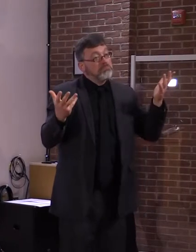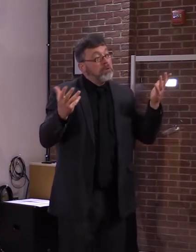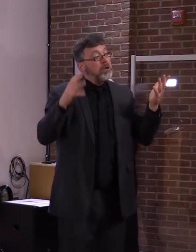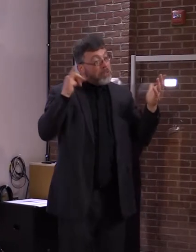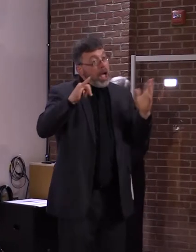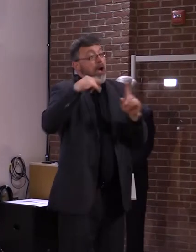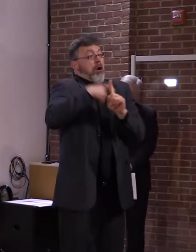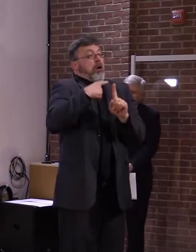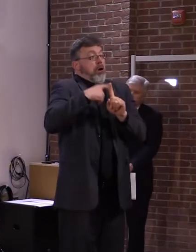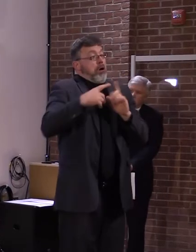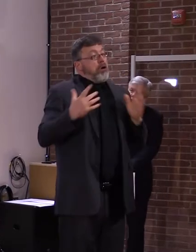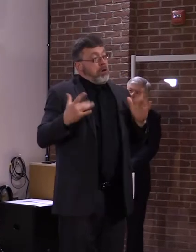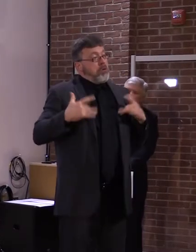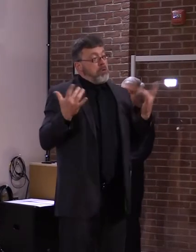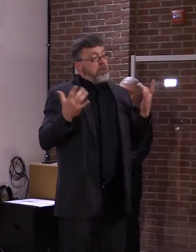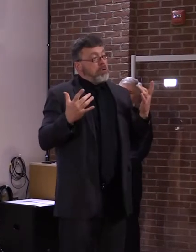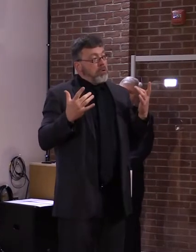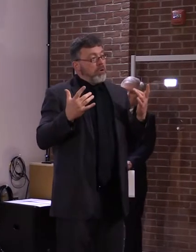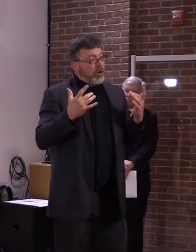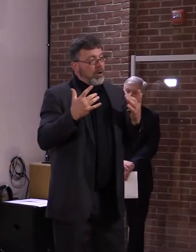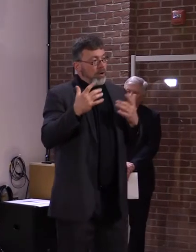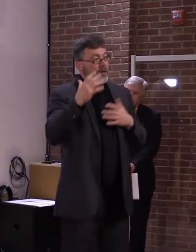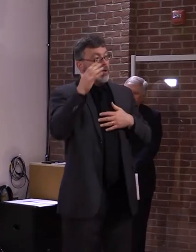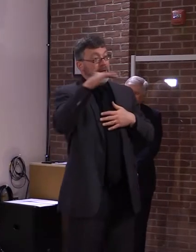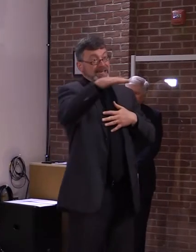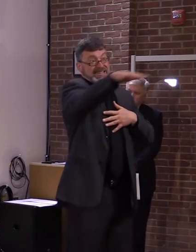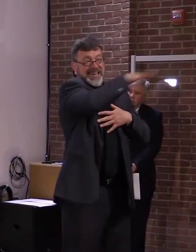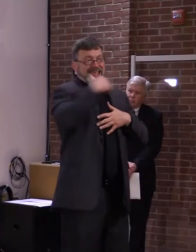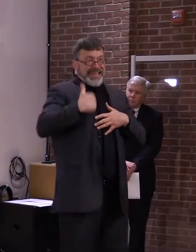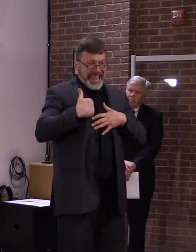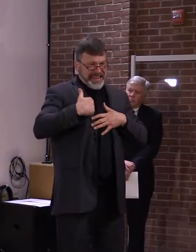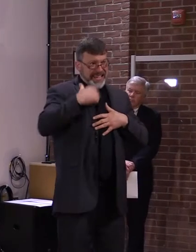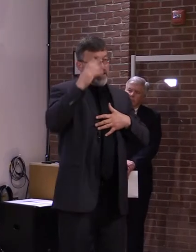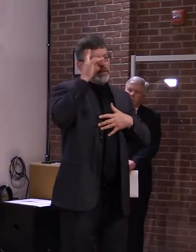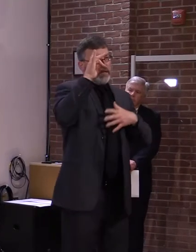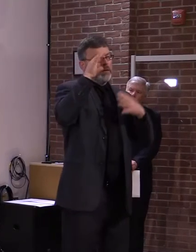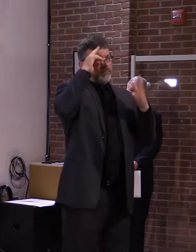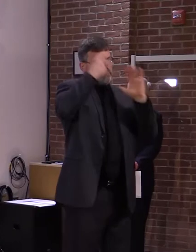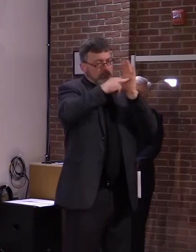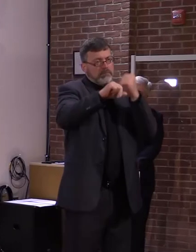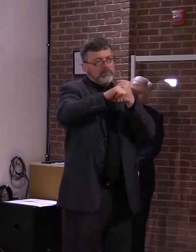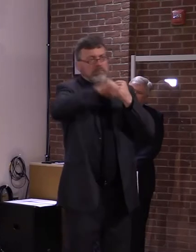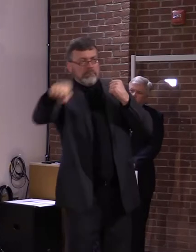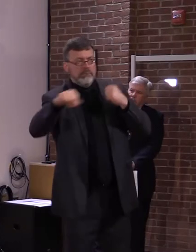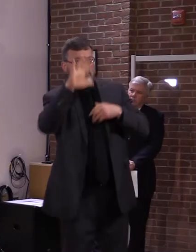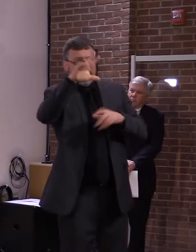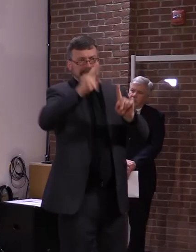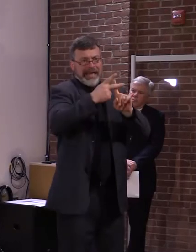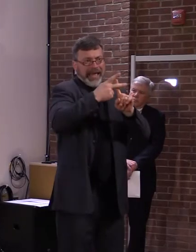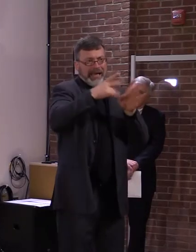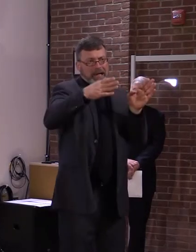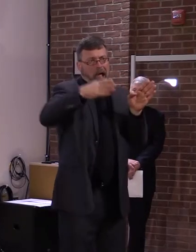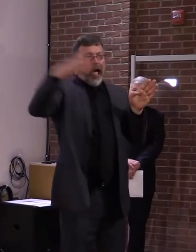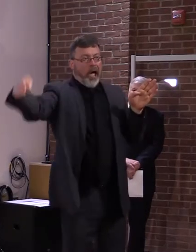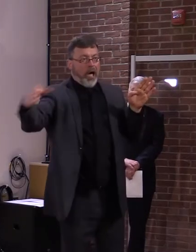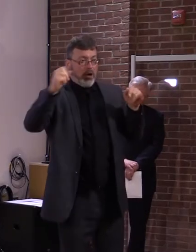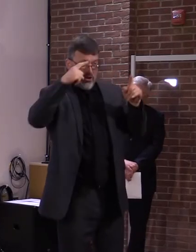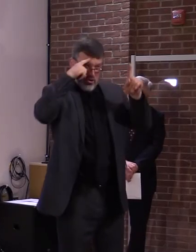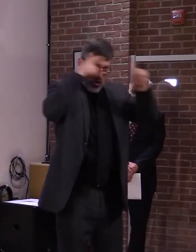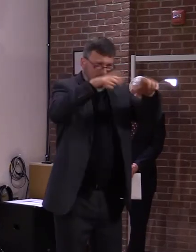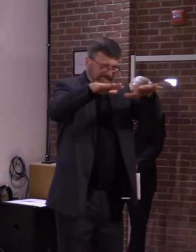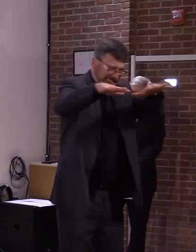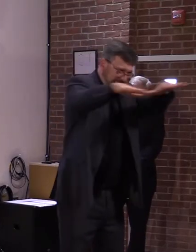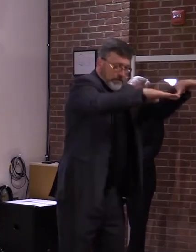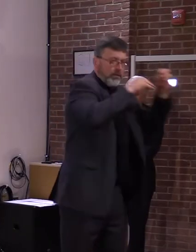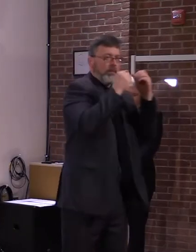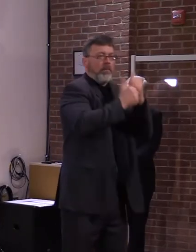ways to go to be fully vaccinated. We as the New England governors all signed on to a letter